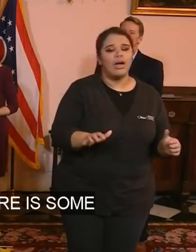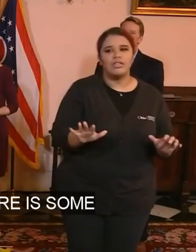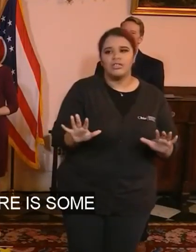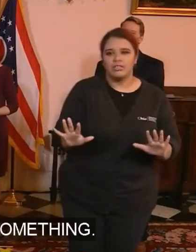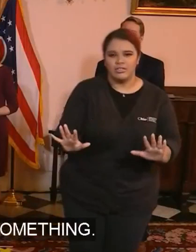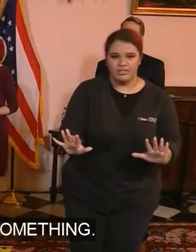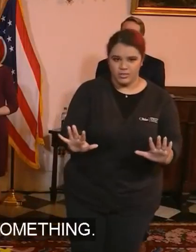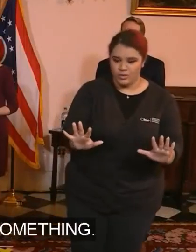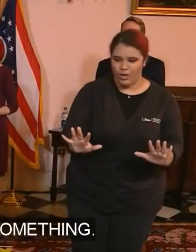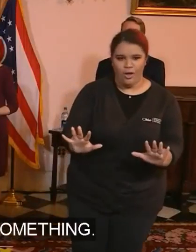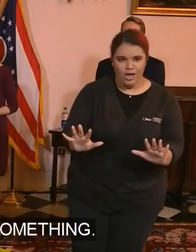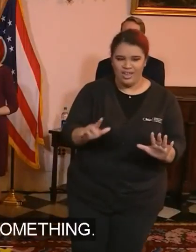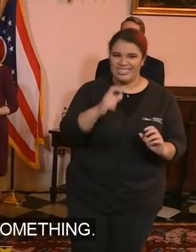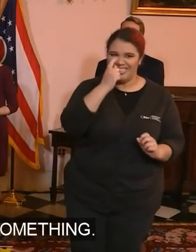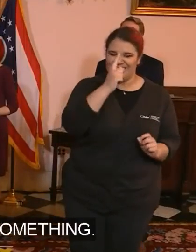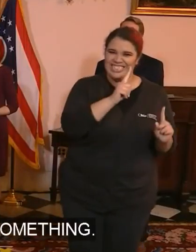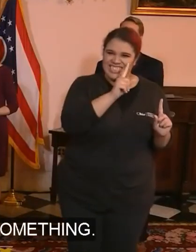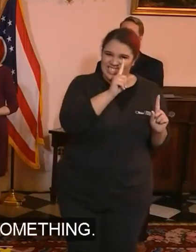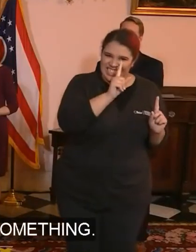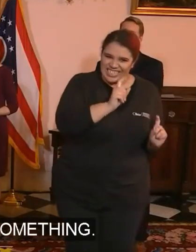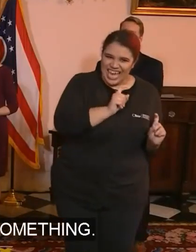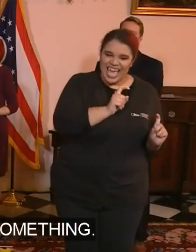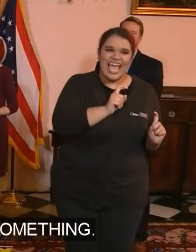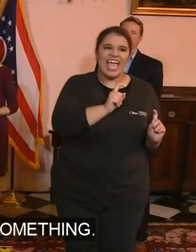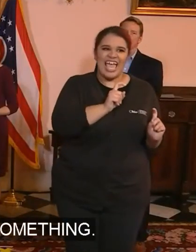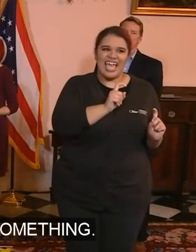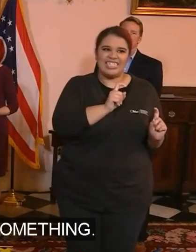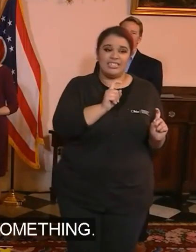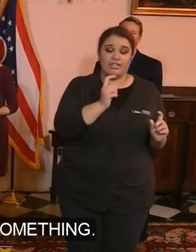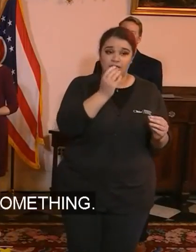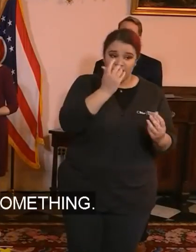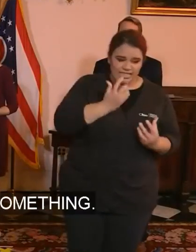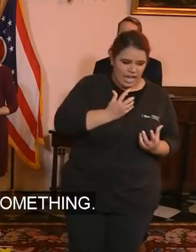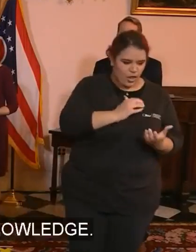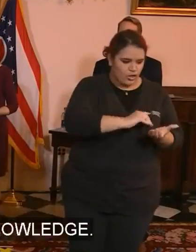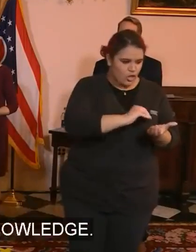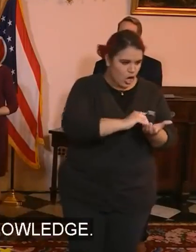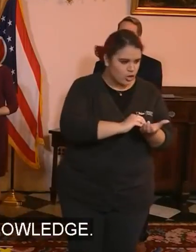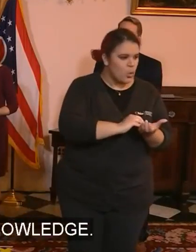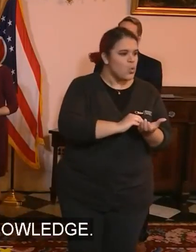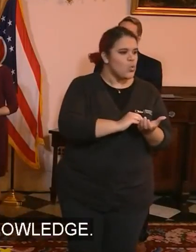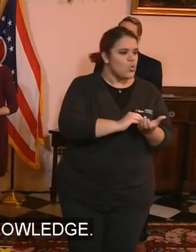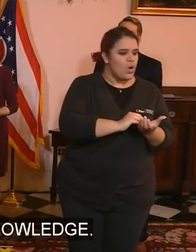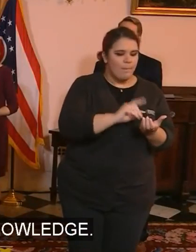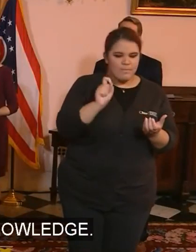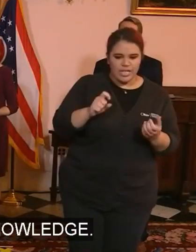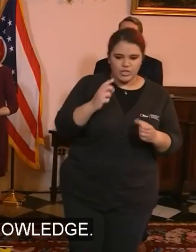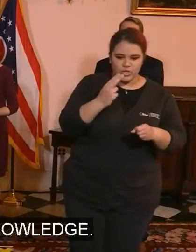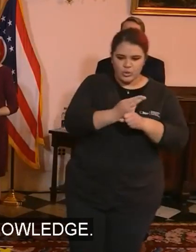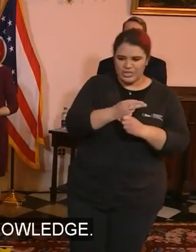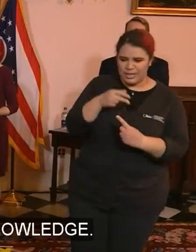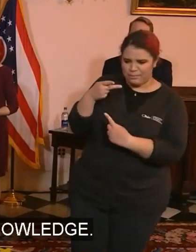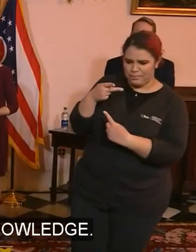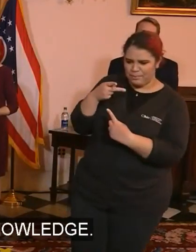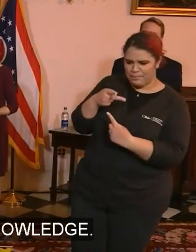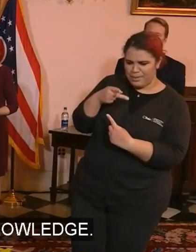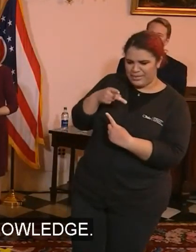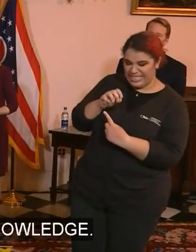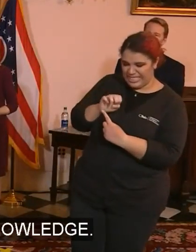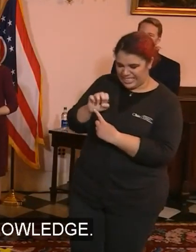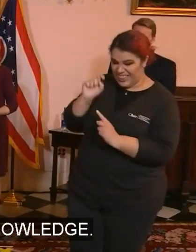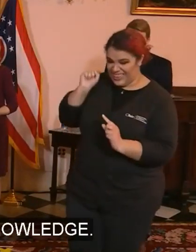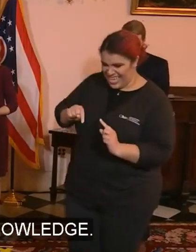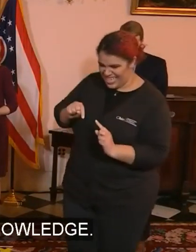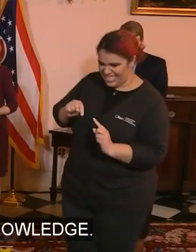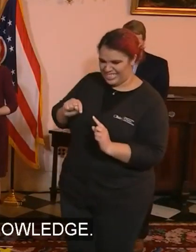in the hospitals because it lets them know what gear to wear, and we know we have a shortage of gear. So if I know you're positive with this, I have to use different equipment.